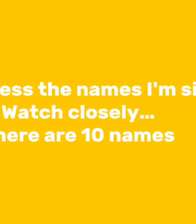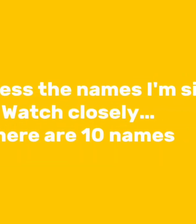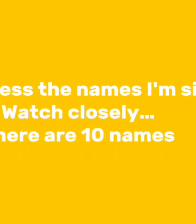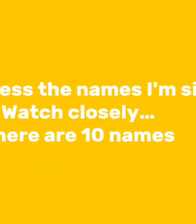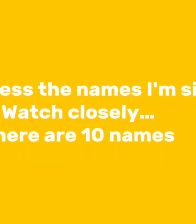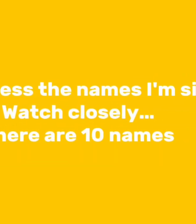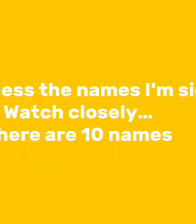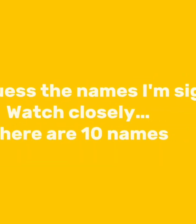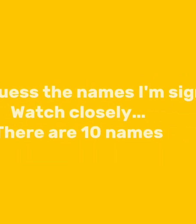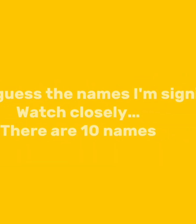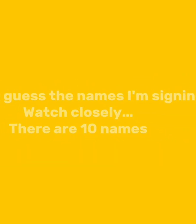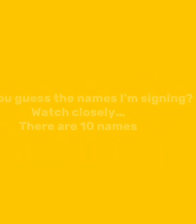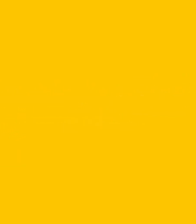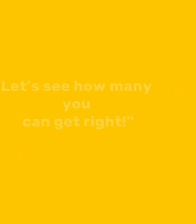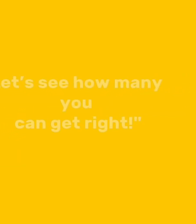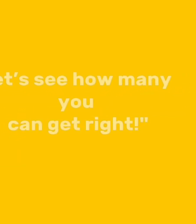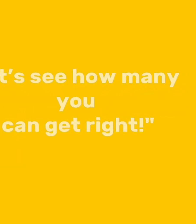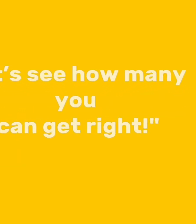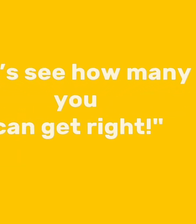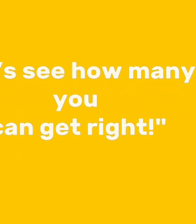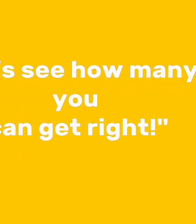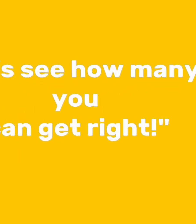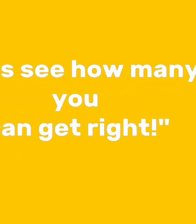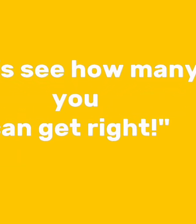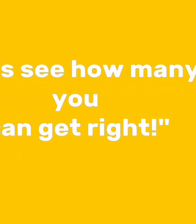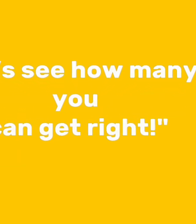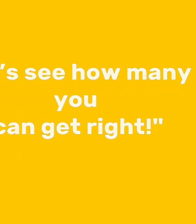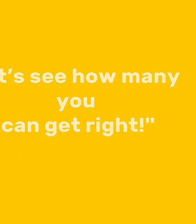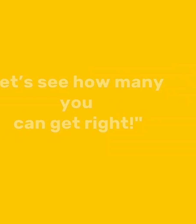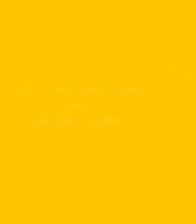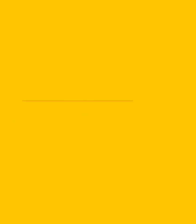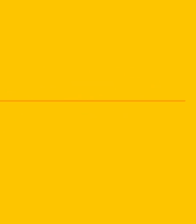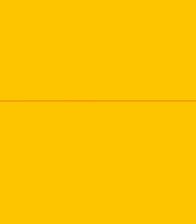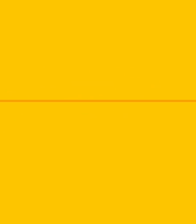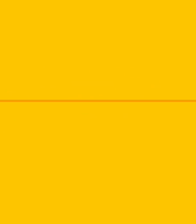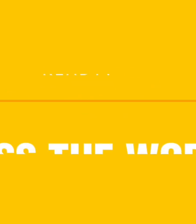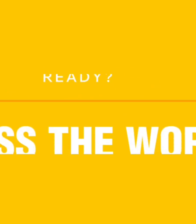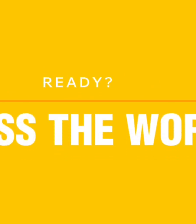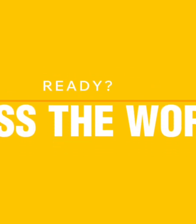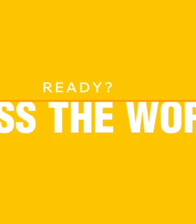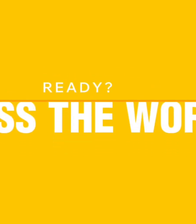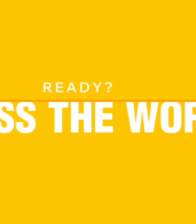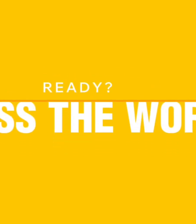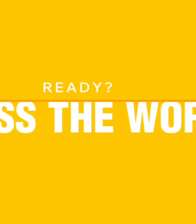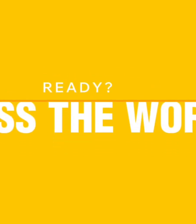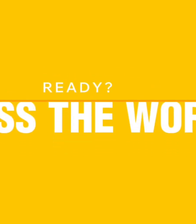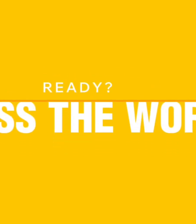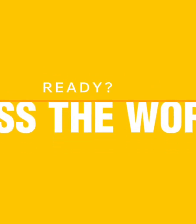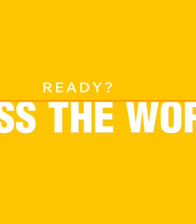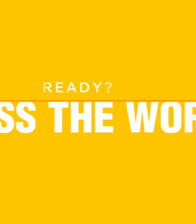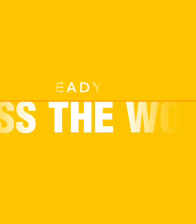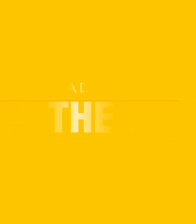at the end of the video. So grab your notepad, get ready to focus and let's see how many you can get right.